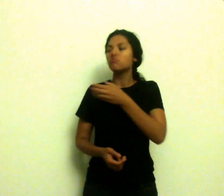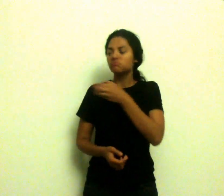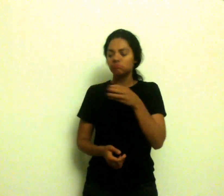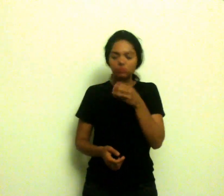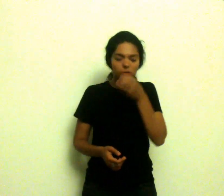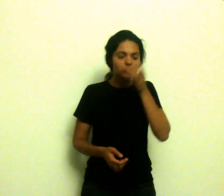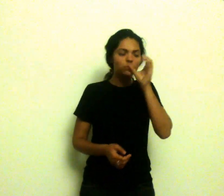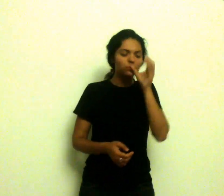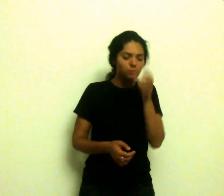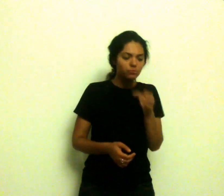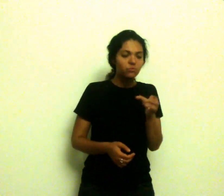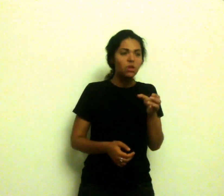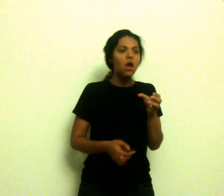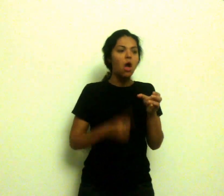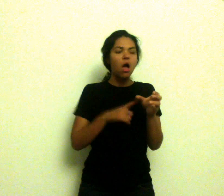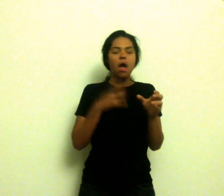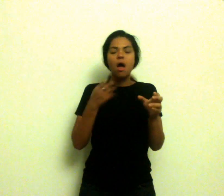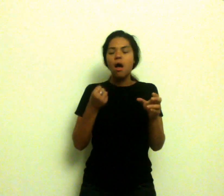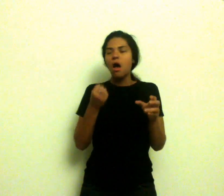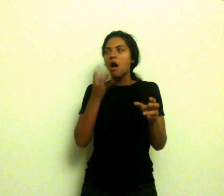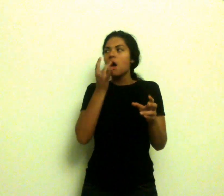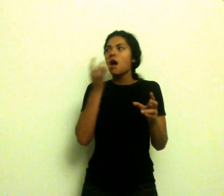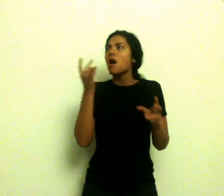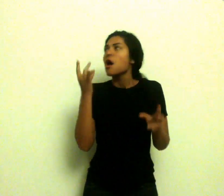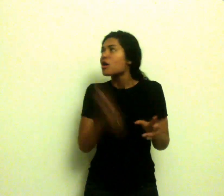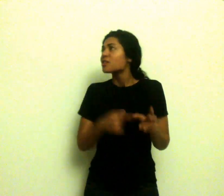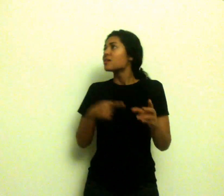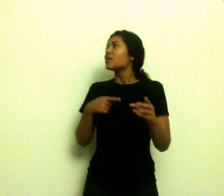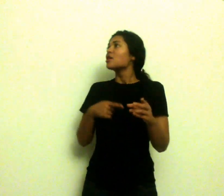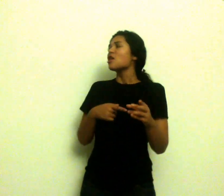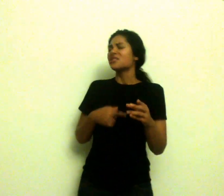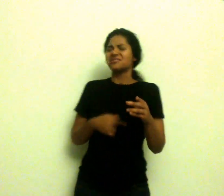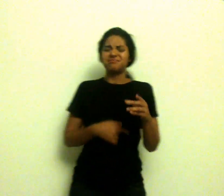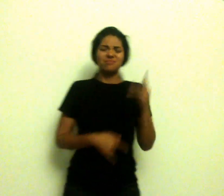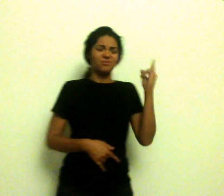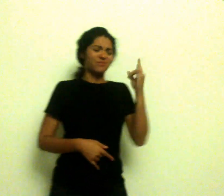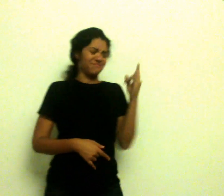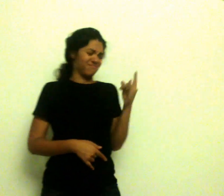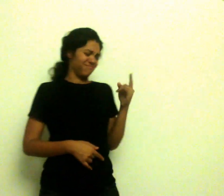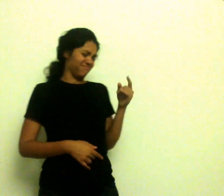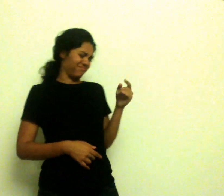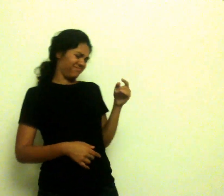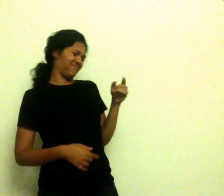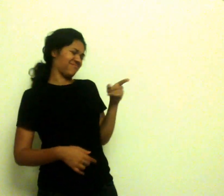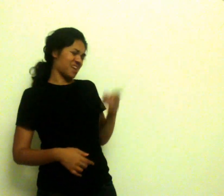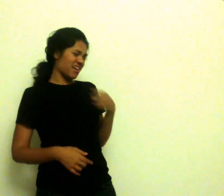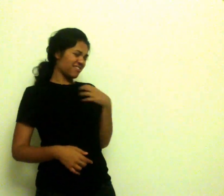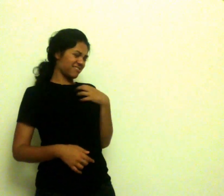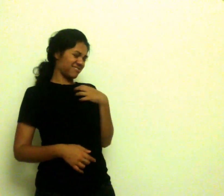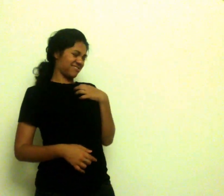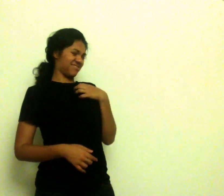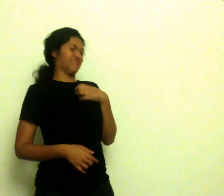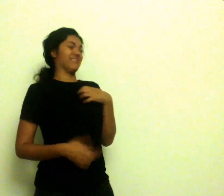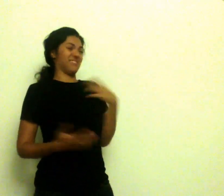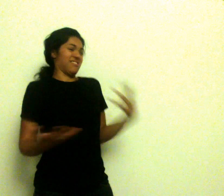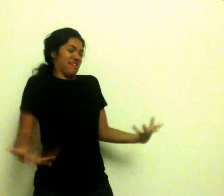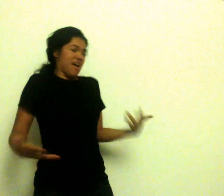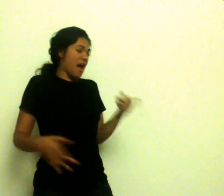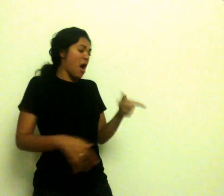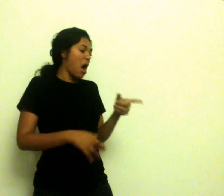was. And the waiter looked at me and said, you just call it milk. All it is the secretion of a cow. What is the difference